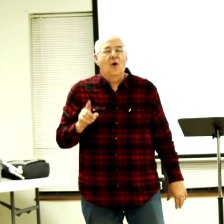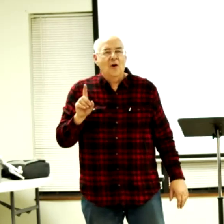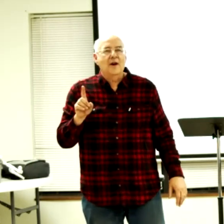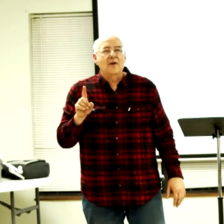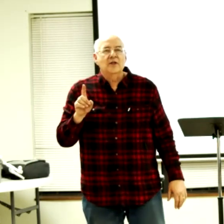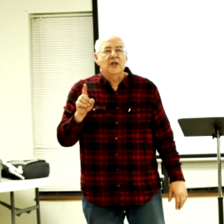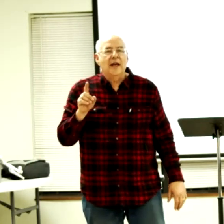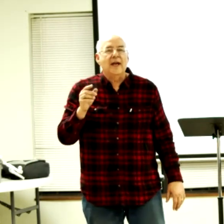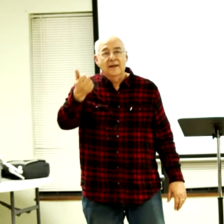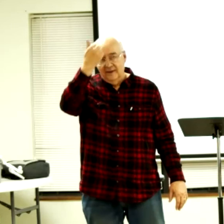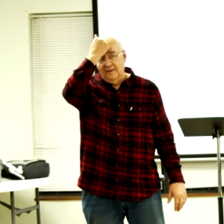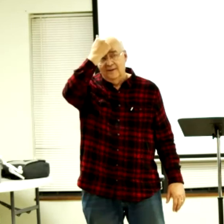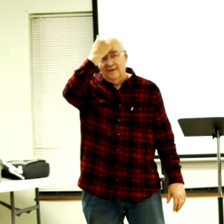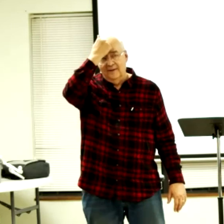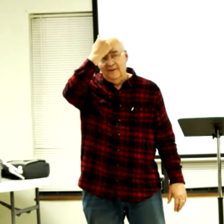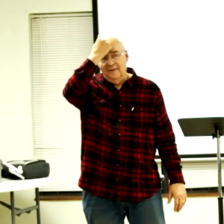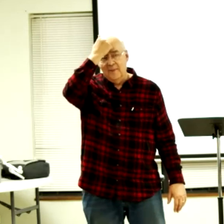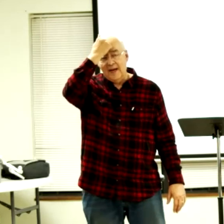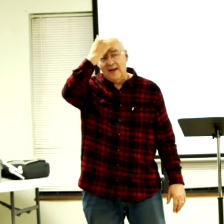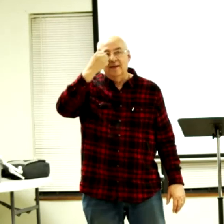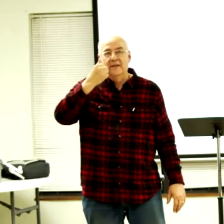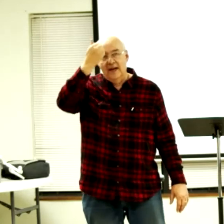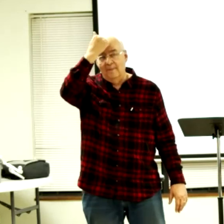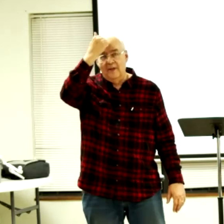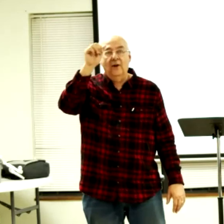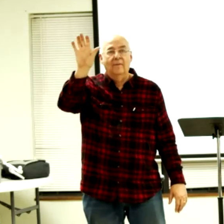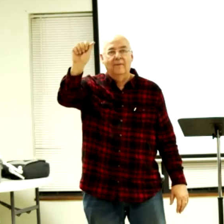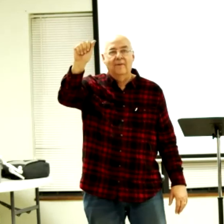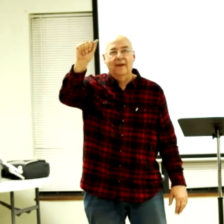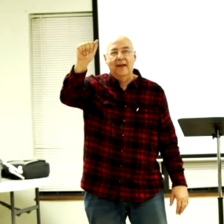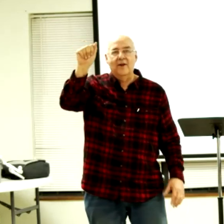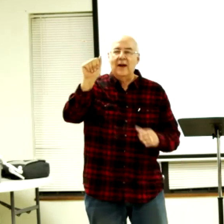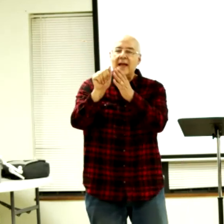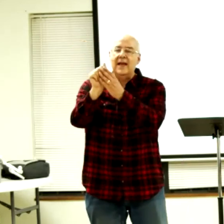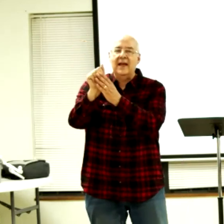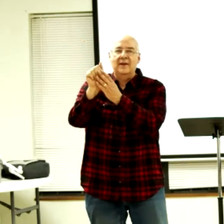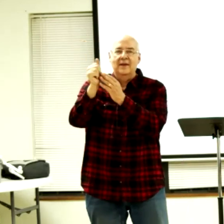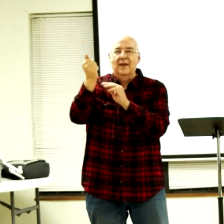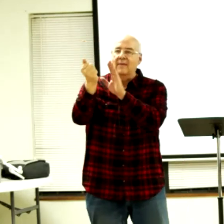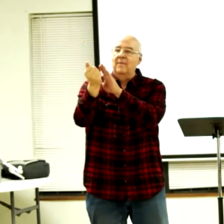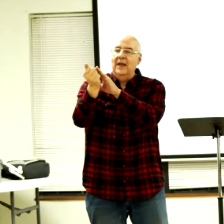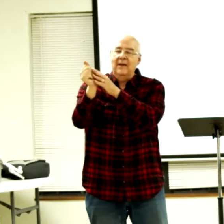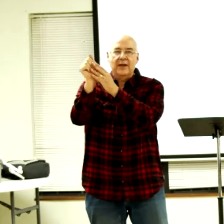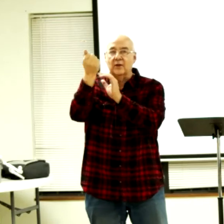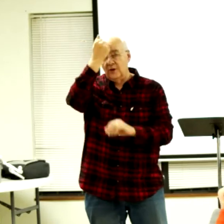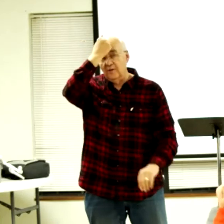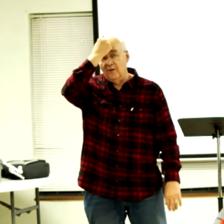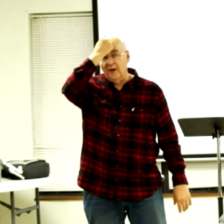Or you can say, meaning dumb, no. Your A hand, fingers towards your